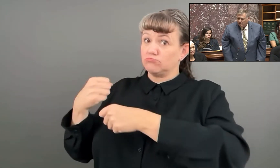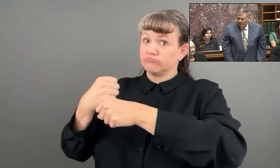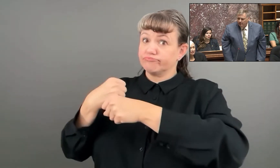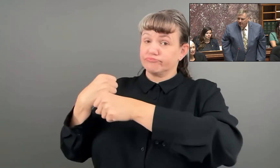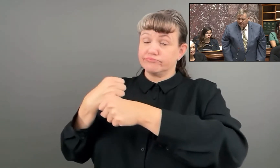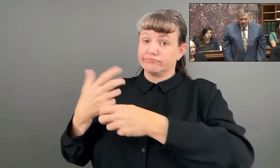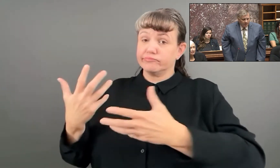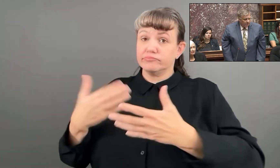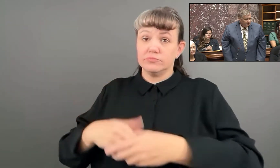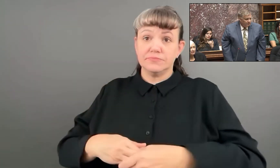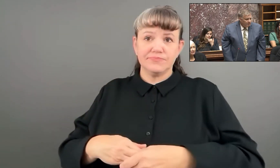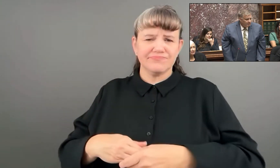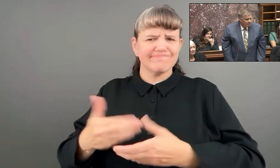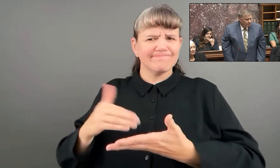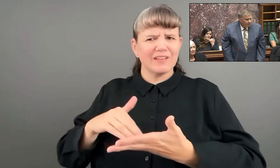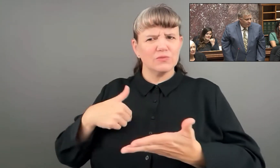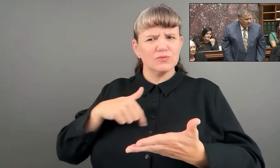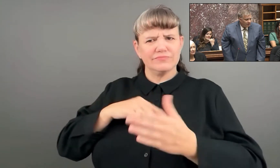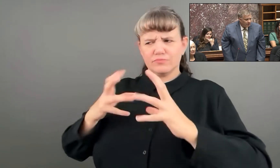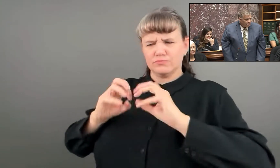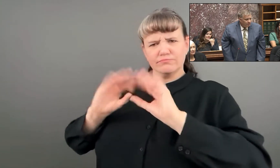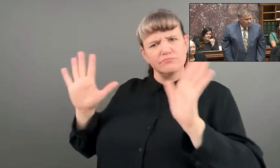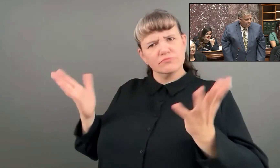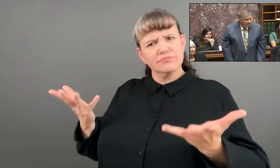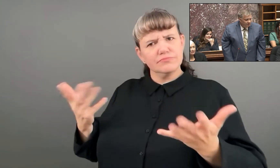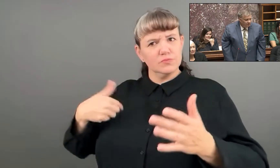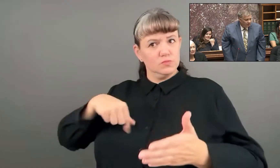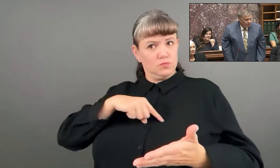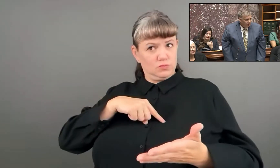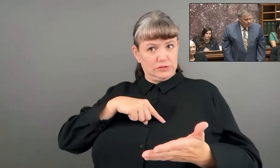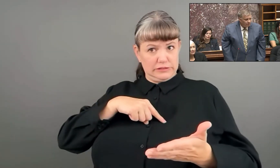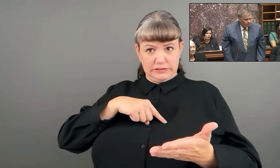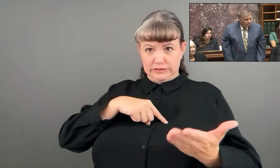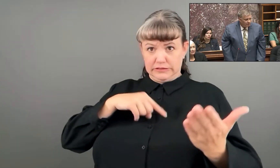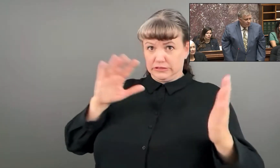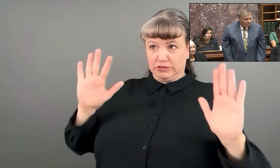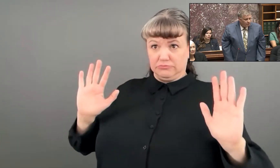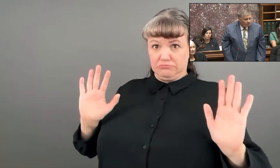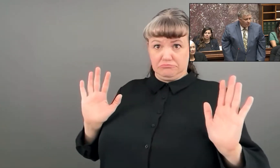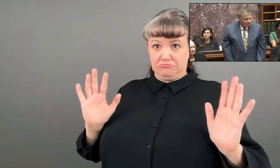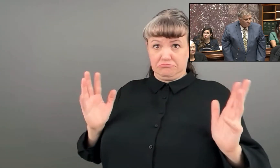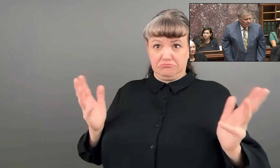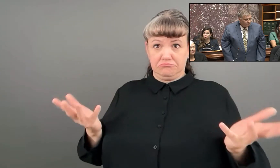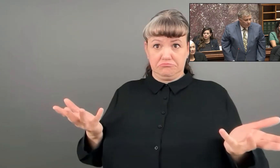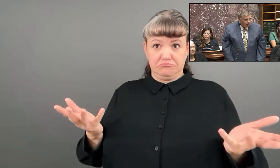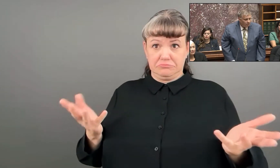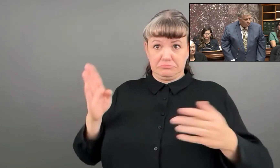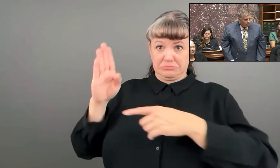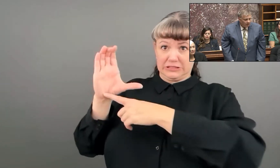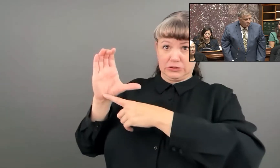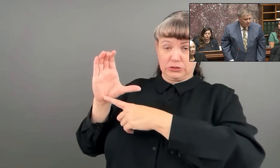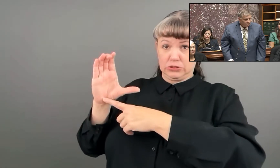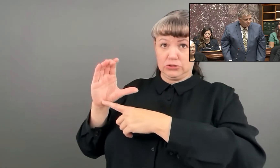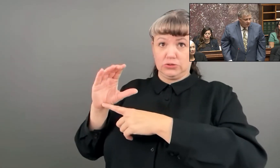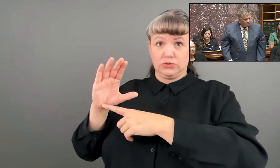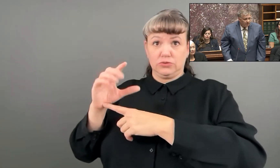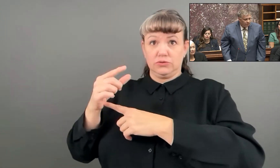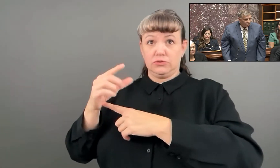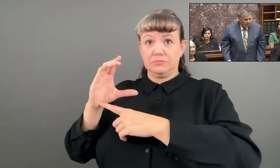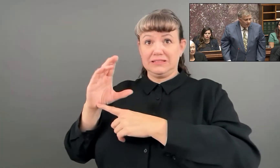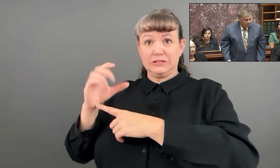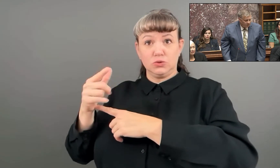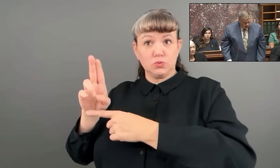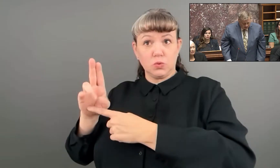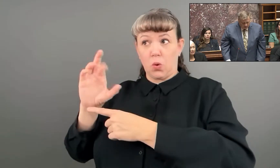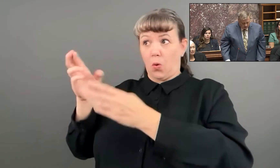clear. This side of the House is not disputing for a second that the BCGEU or other public service workers have the full right to strike and take